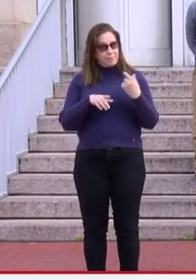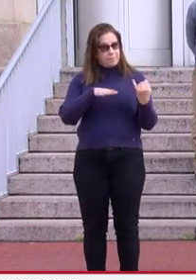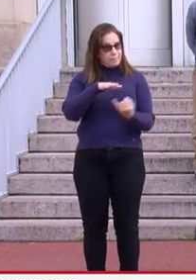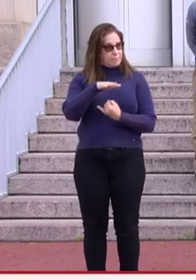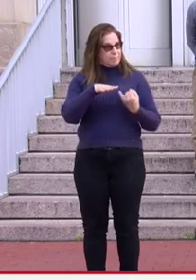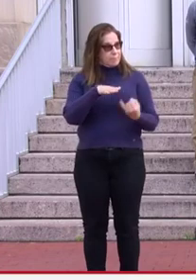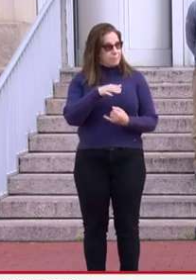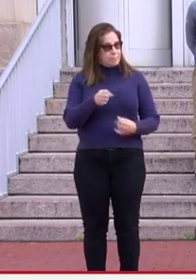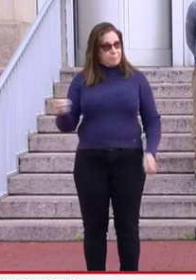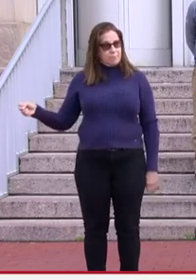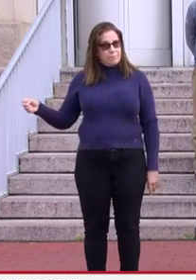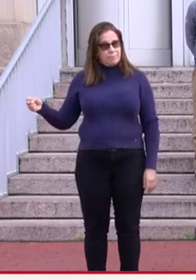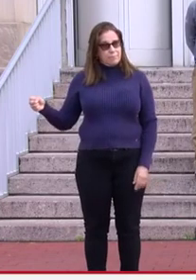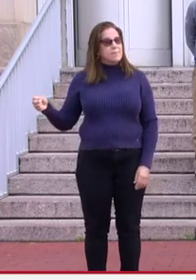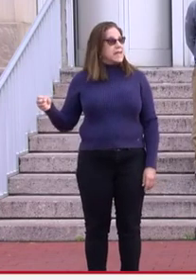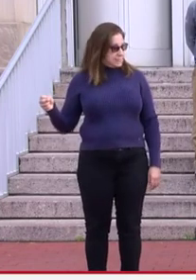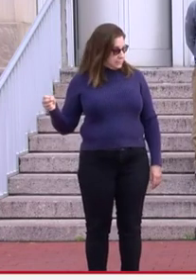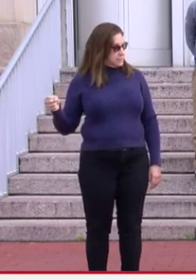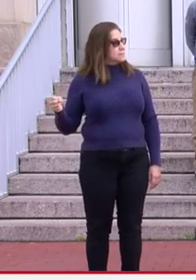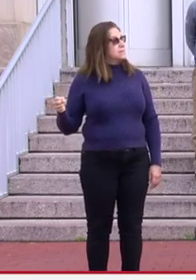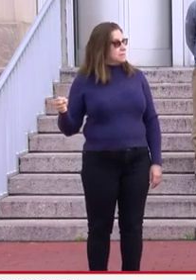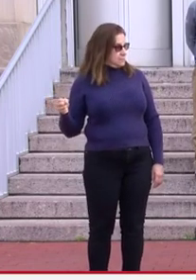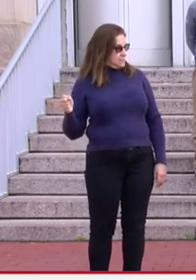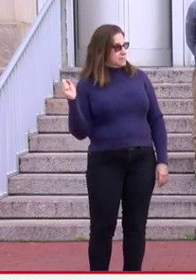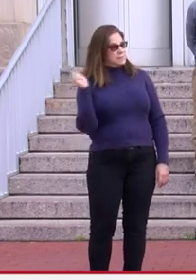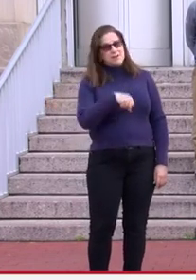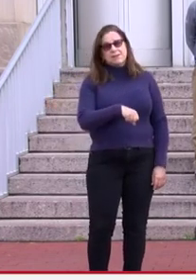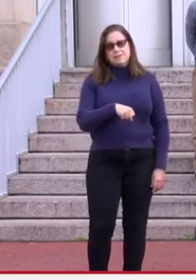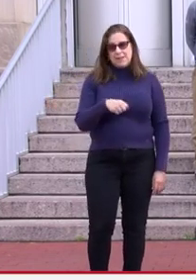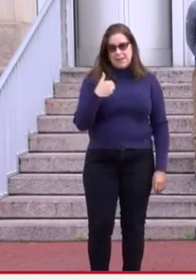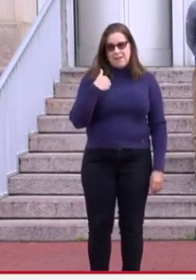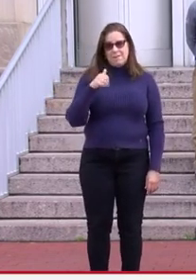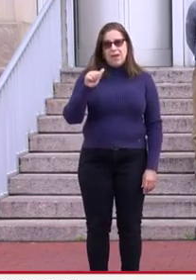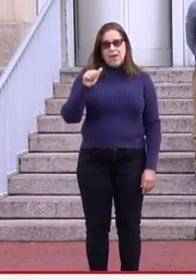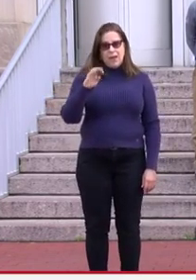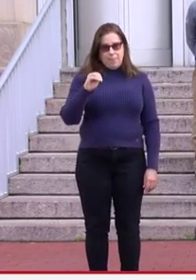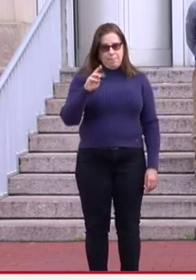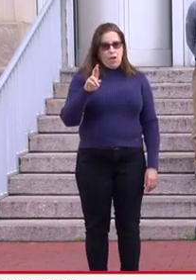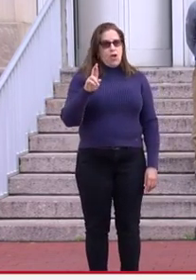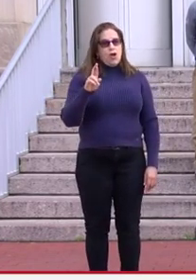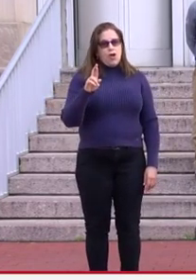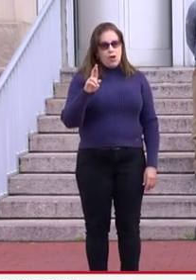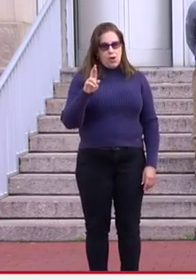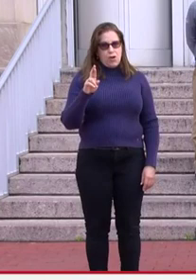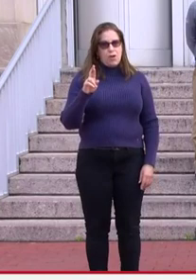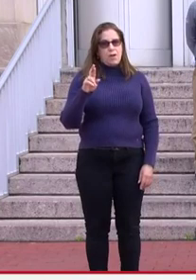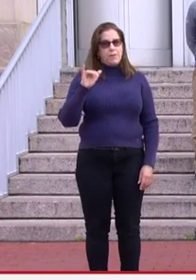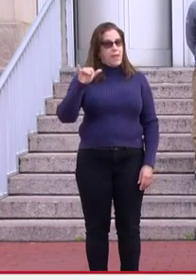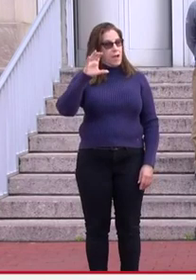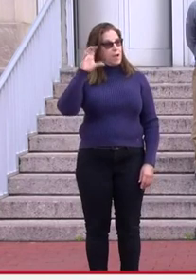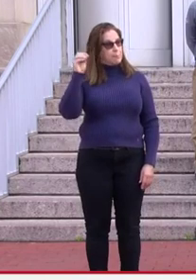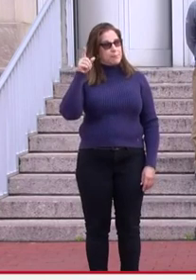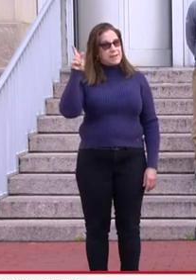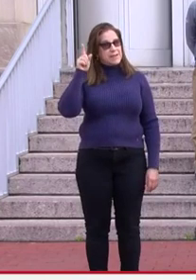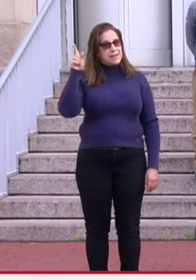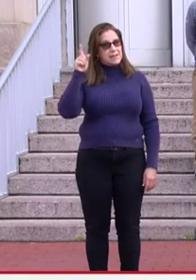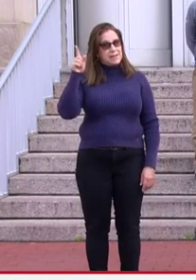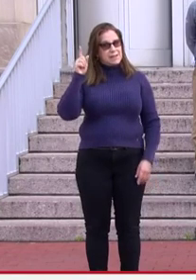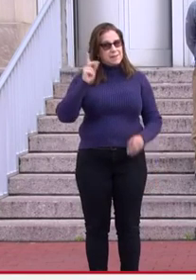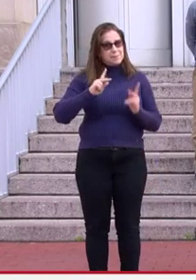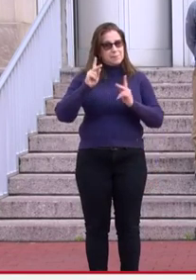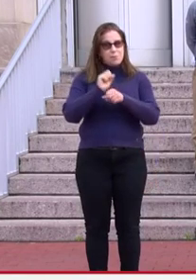Yes, we've had AMR that have run some calls with us that we've notified them to that our member tested positive so they could